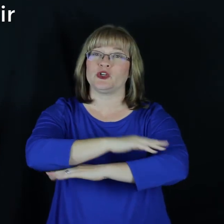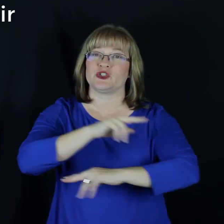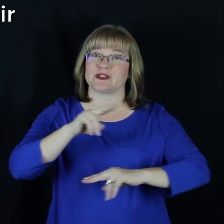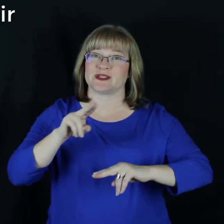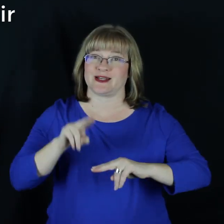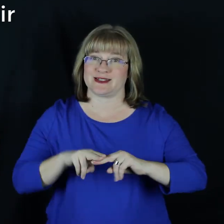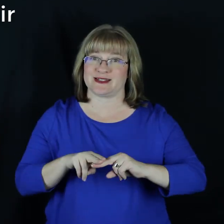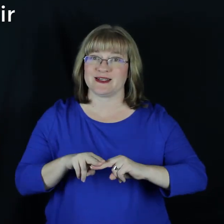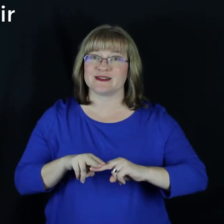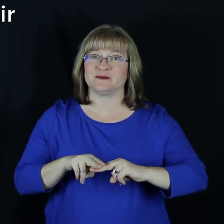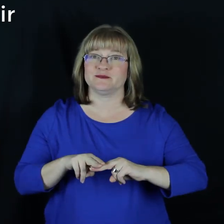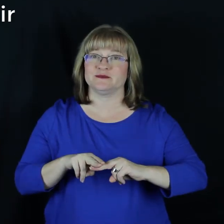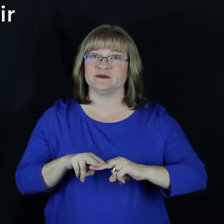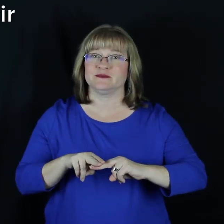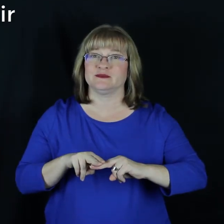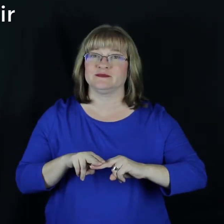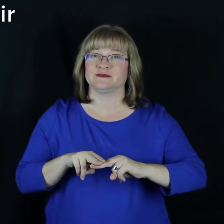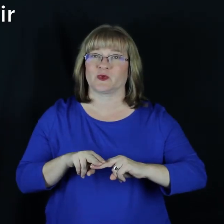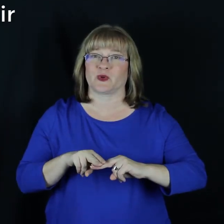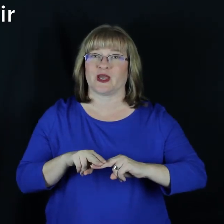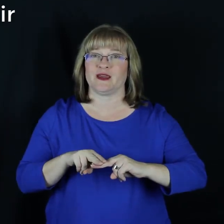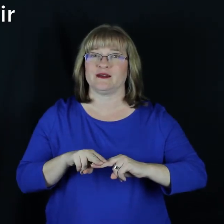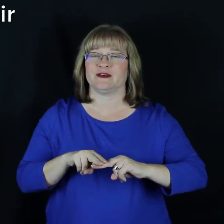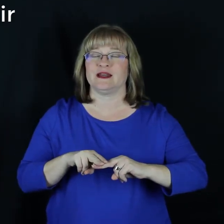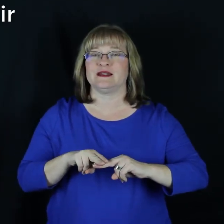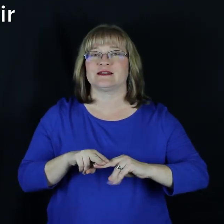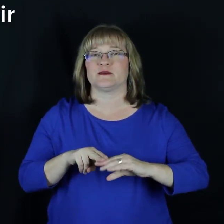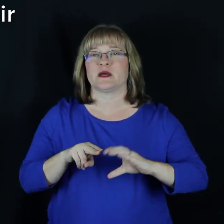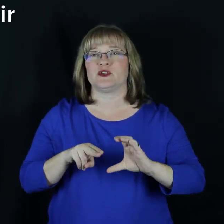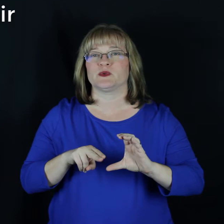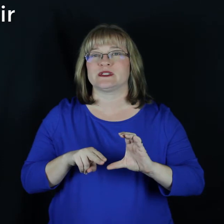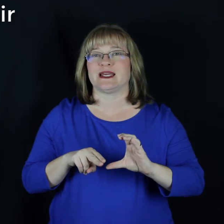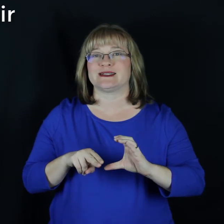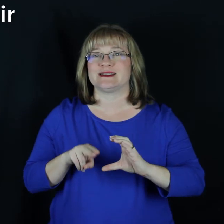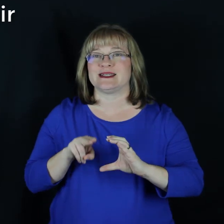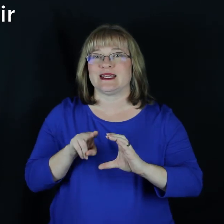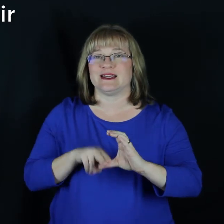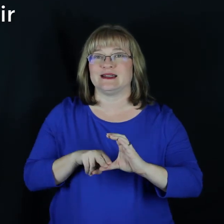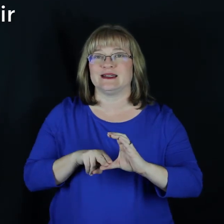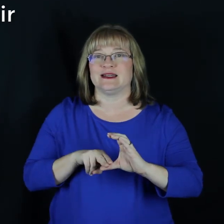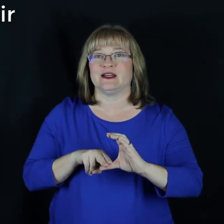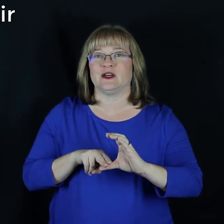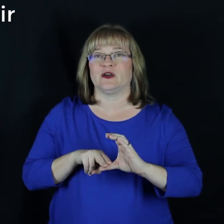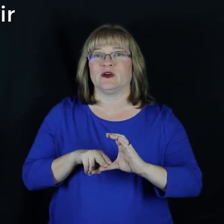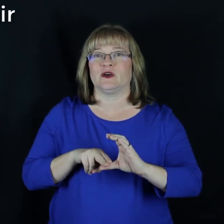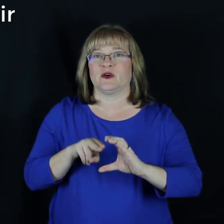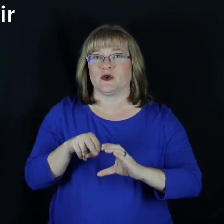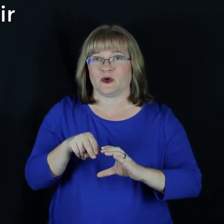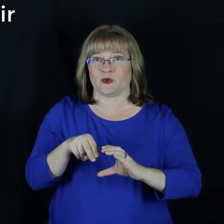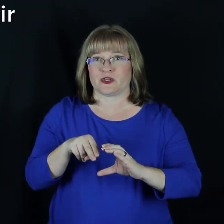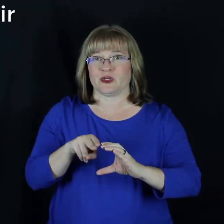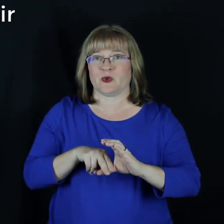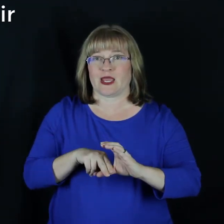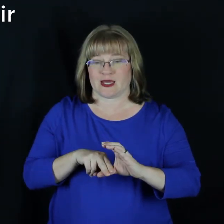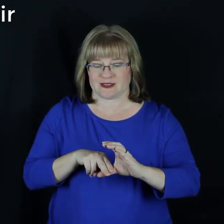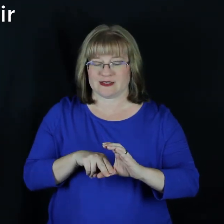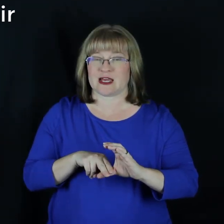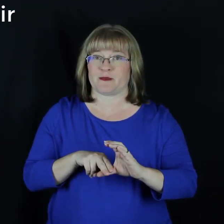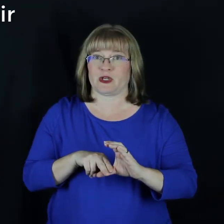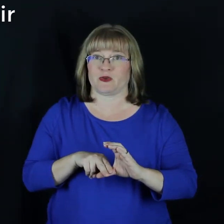just sign sit. Okay? Sometimes you will see a C with the U hand tapping your